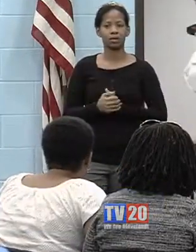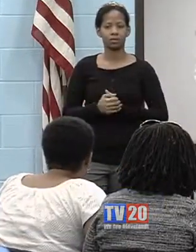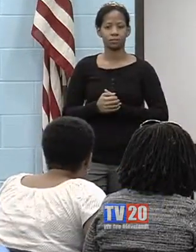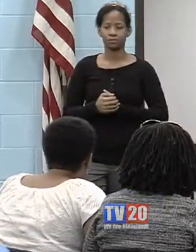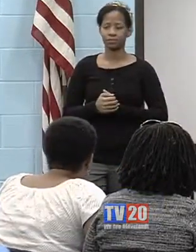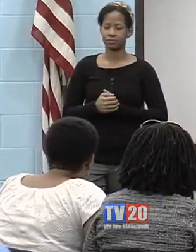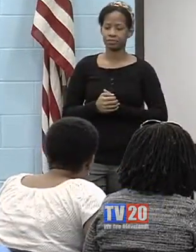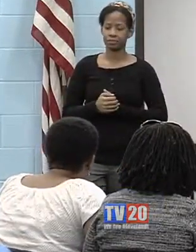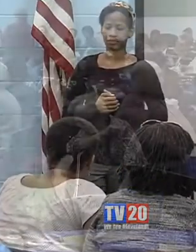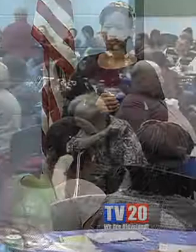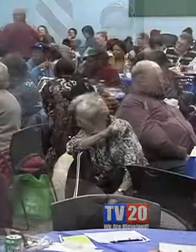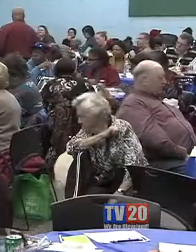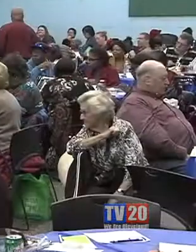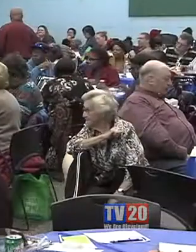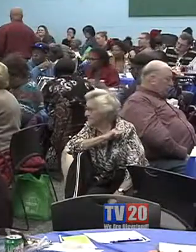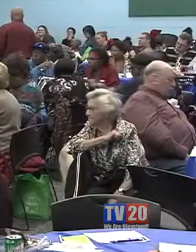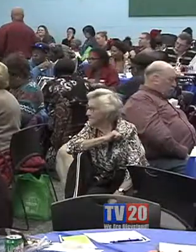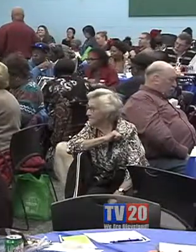Patriotic.